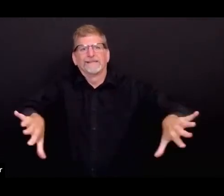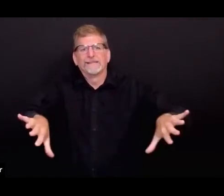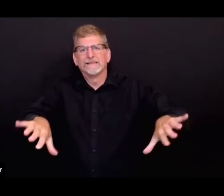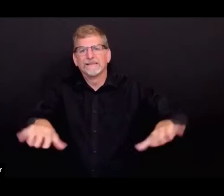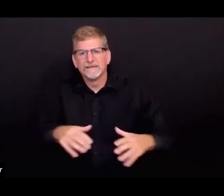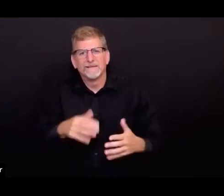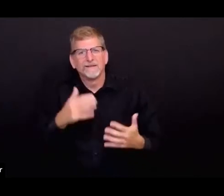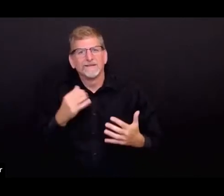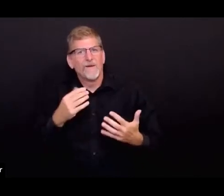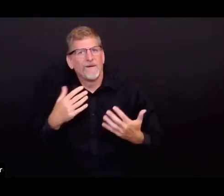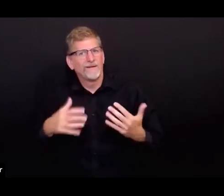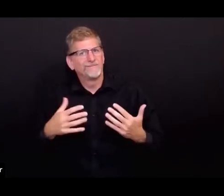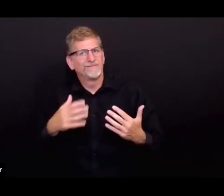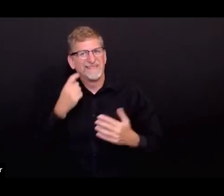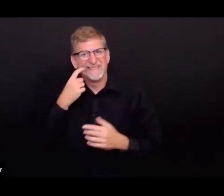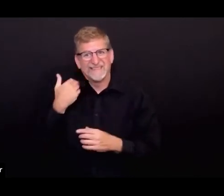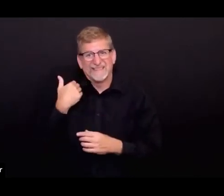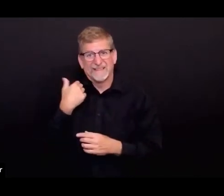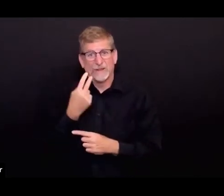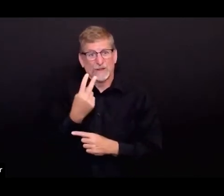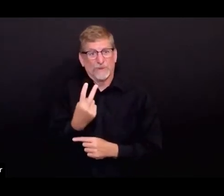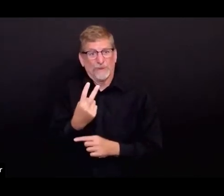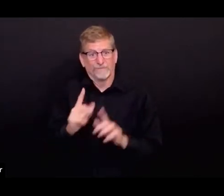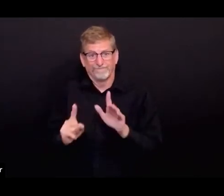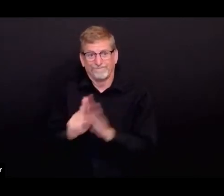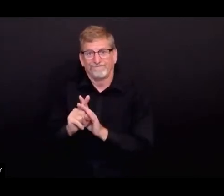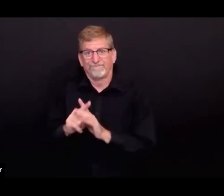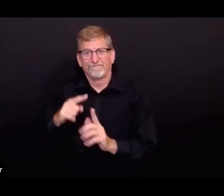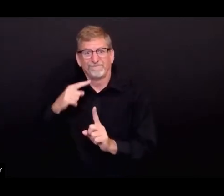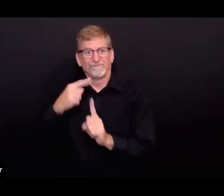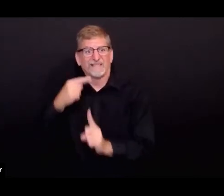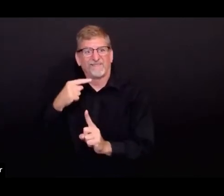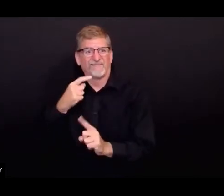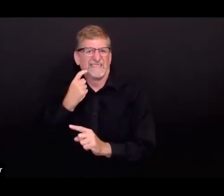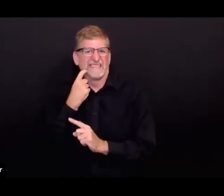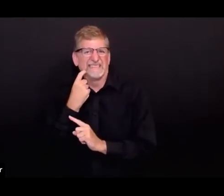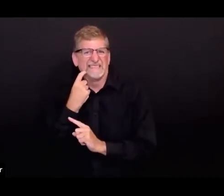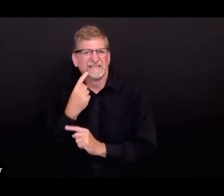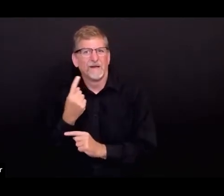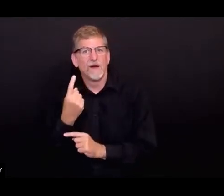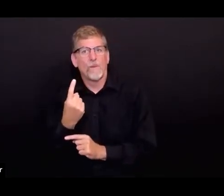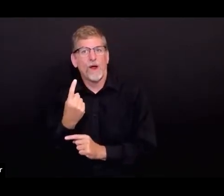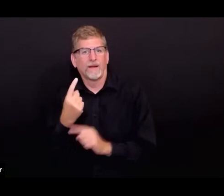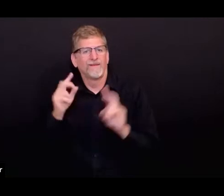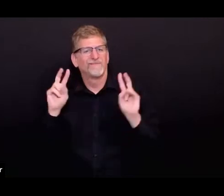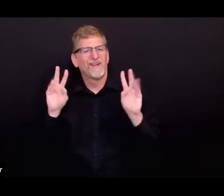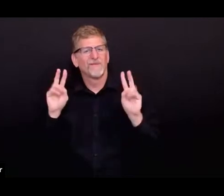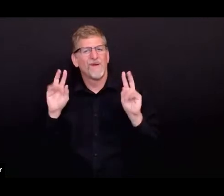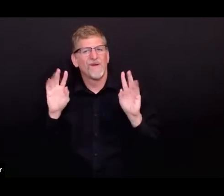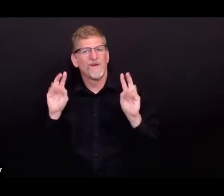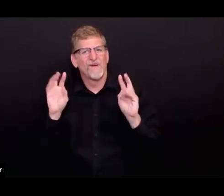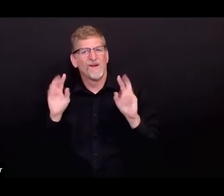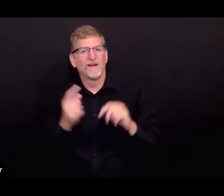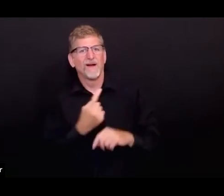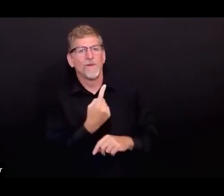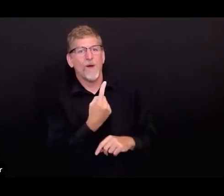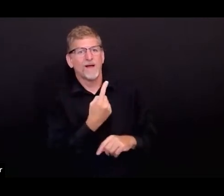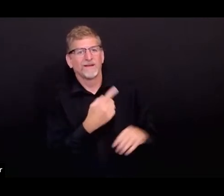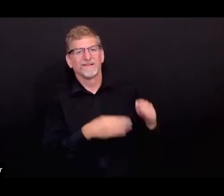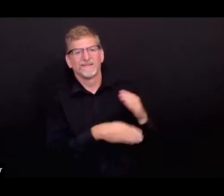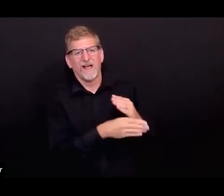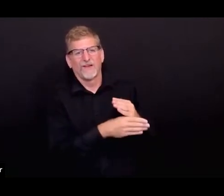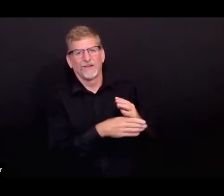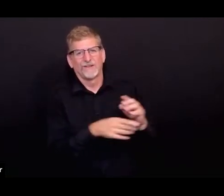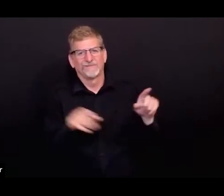high school, 1 in volleyball, 1 in soccer, and we have 8 suspected outbreaks that we're looking